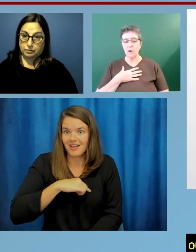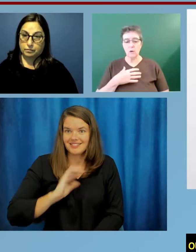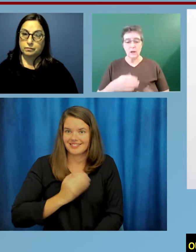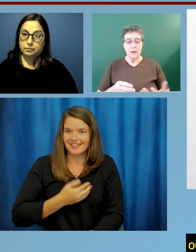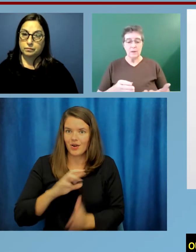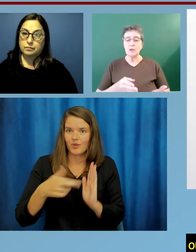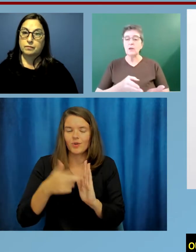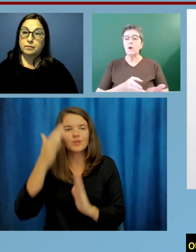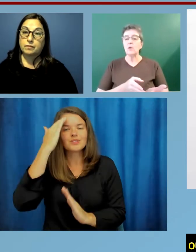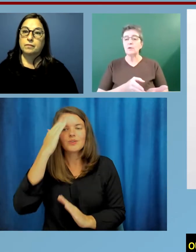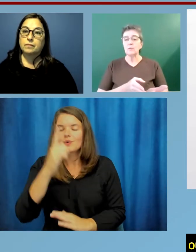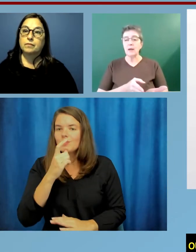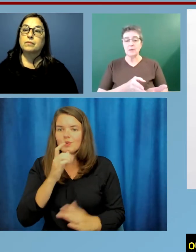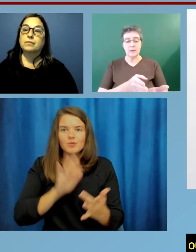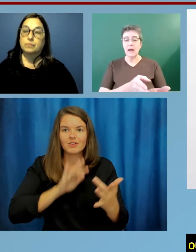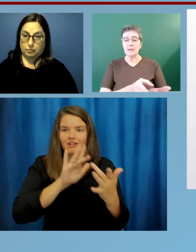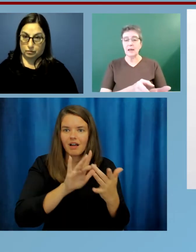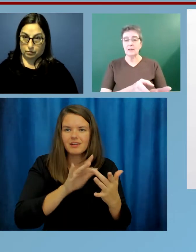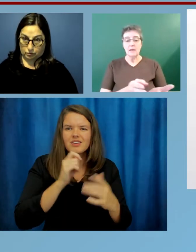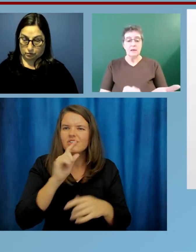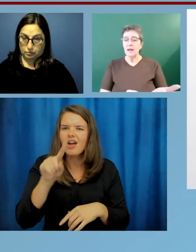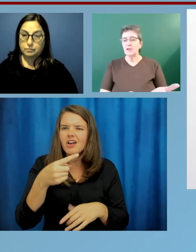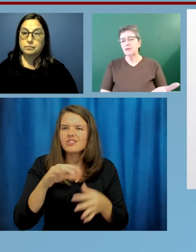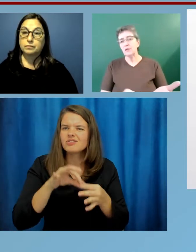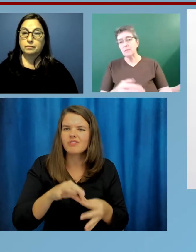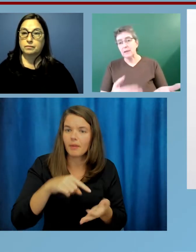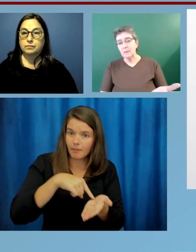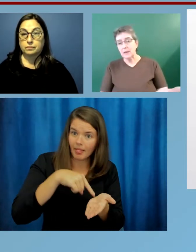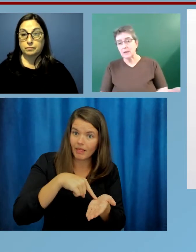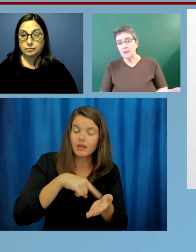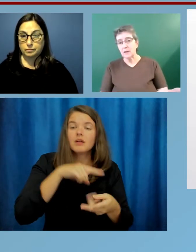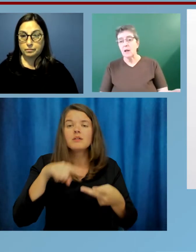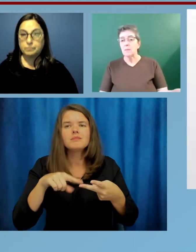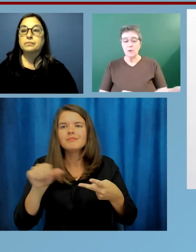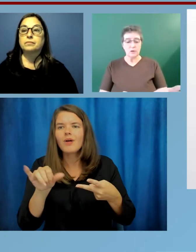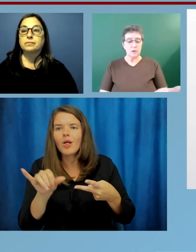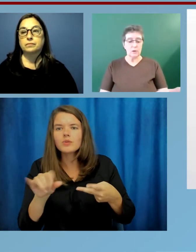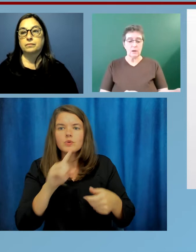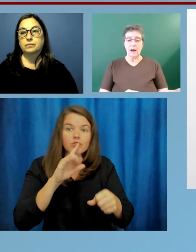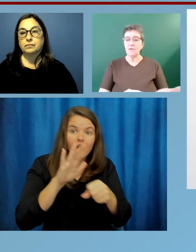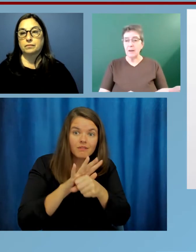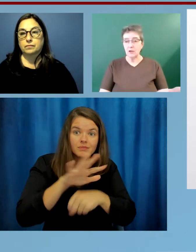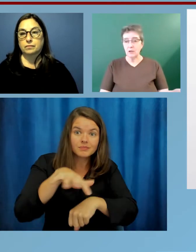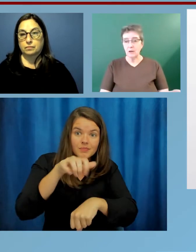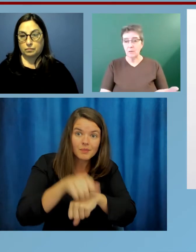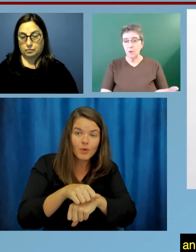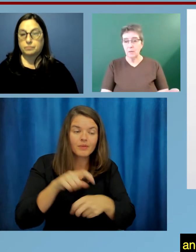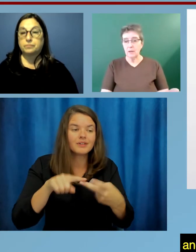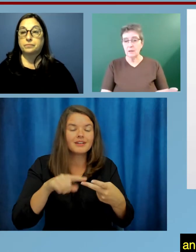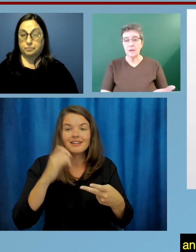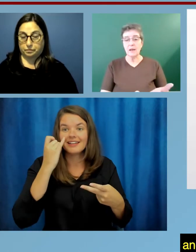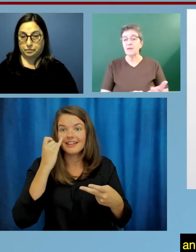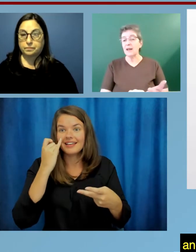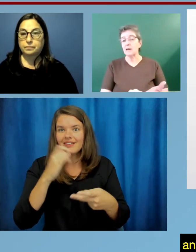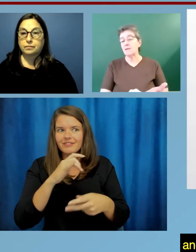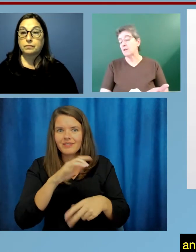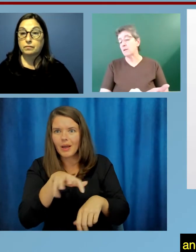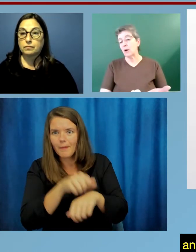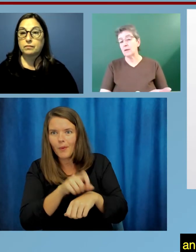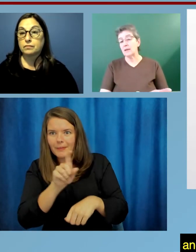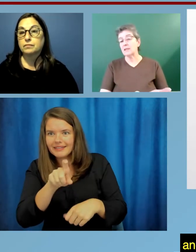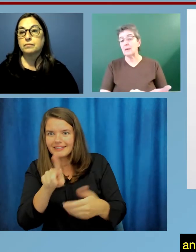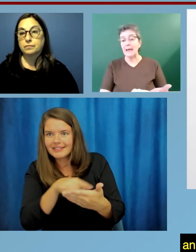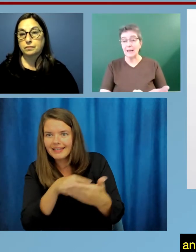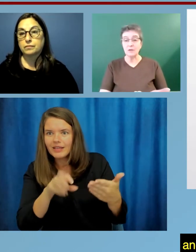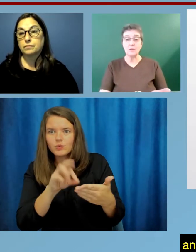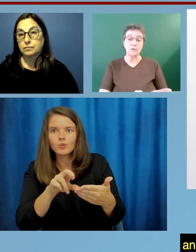in our role, because we know who to be able to contact, not just for the billing piece of it, but also confirmation of appointments. And if an